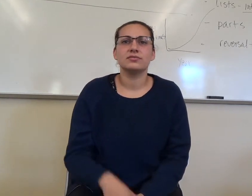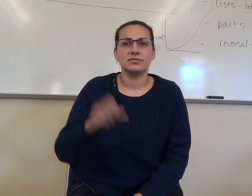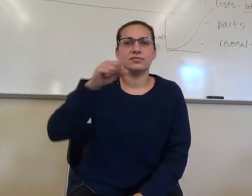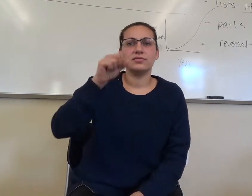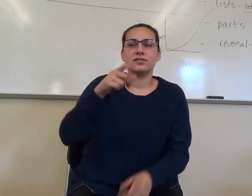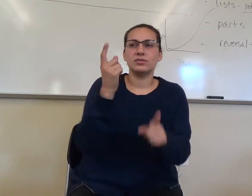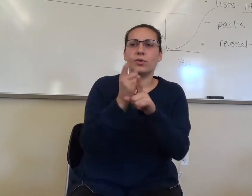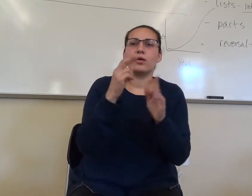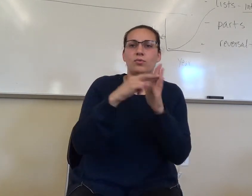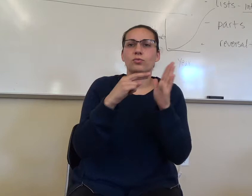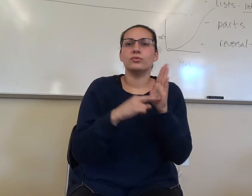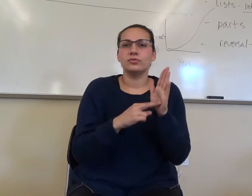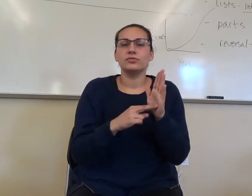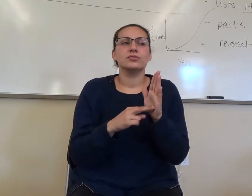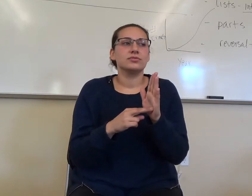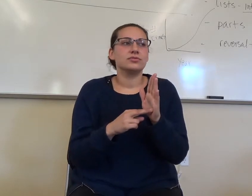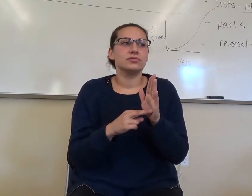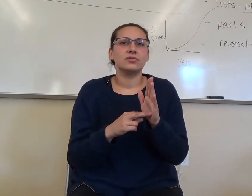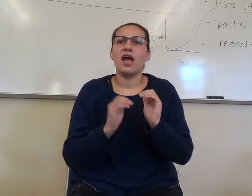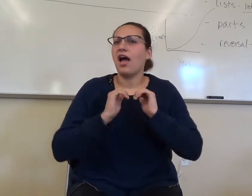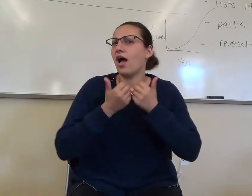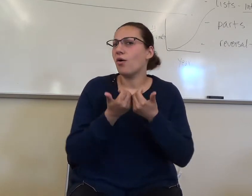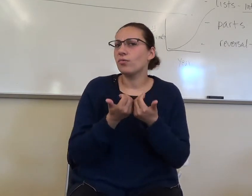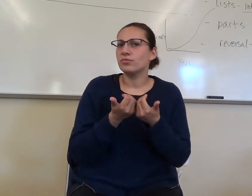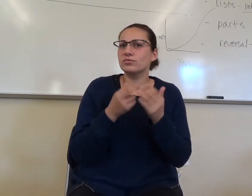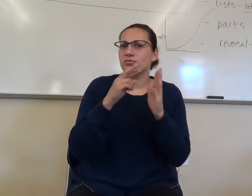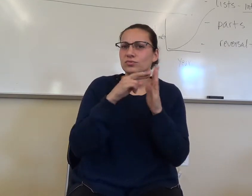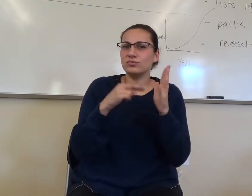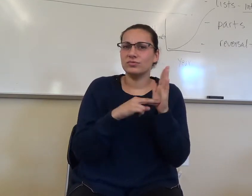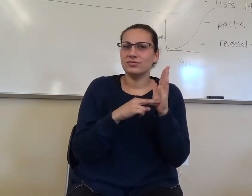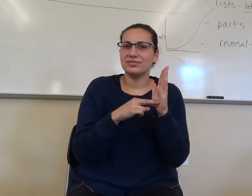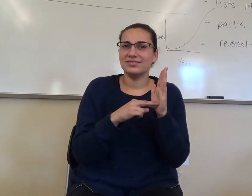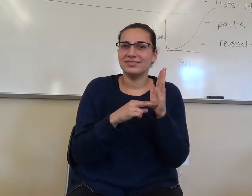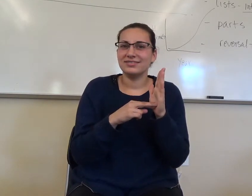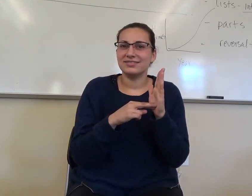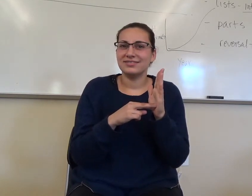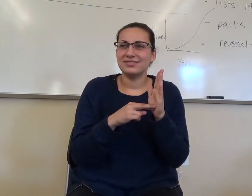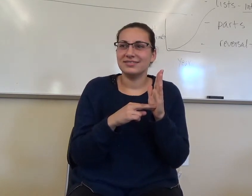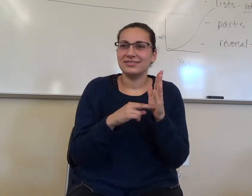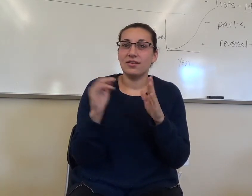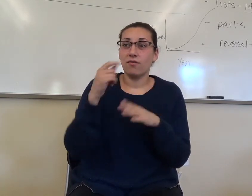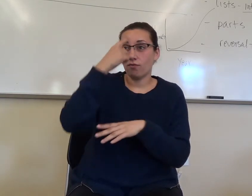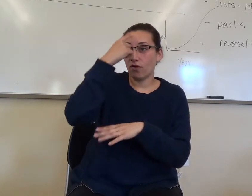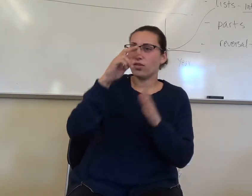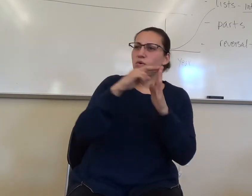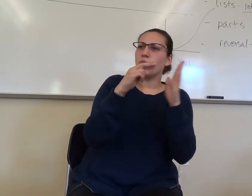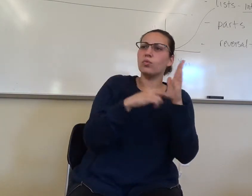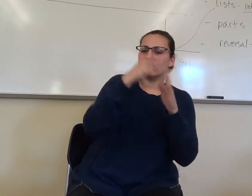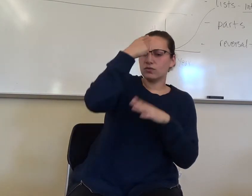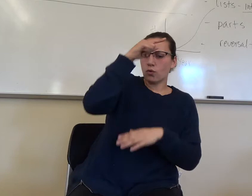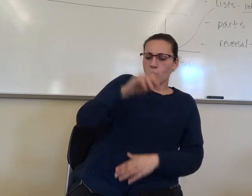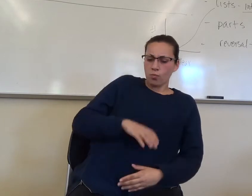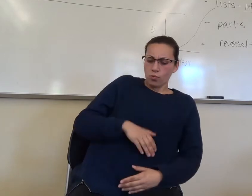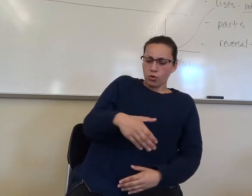yeah. How do these rules, how does the United States rules for maternity leave compare with